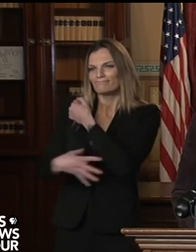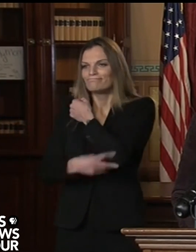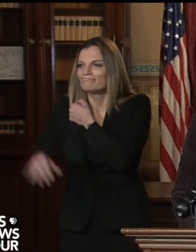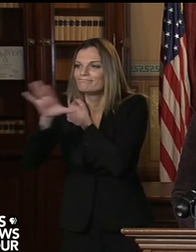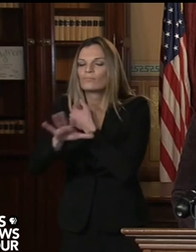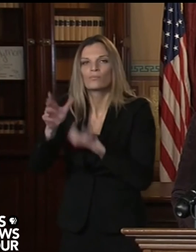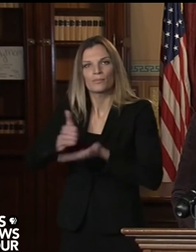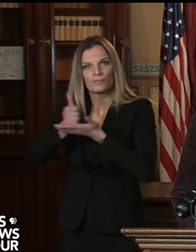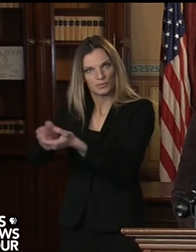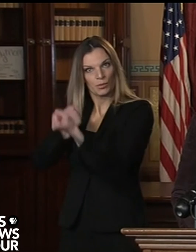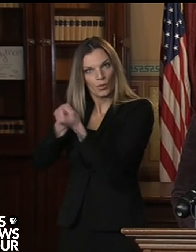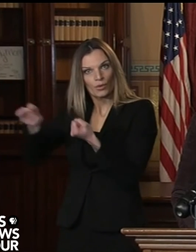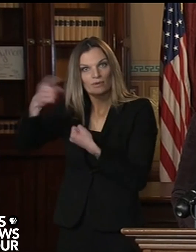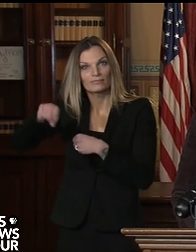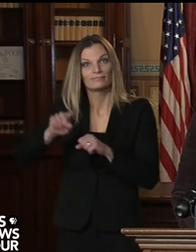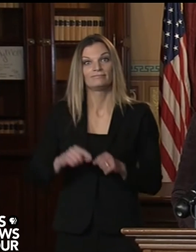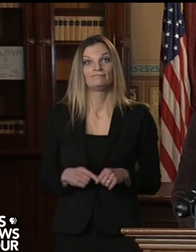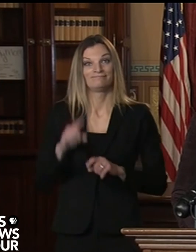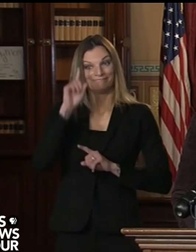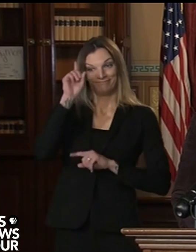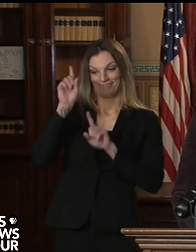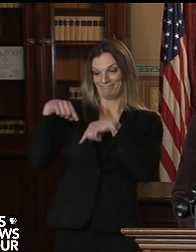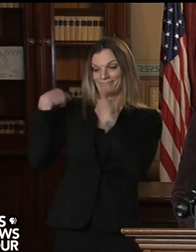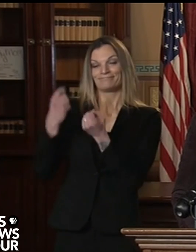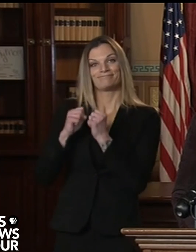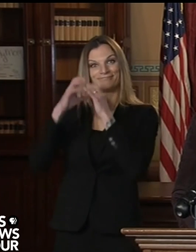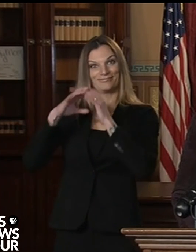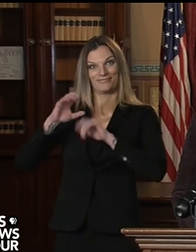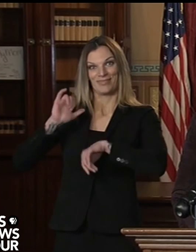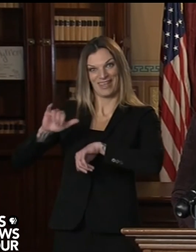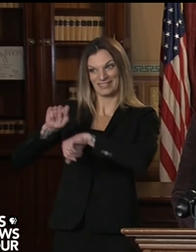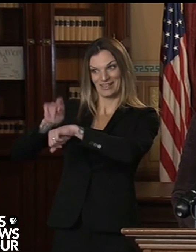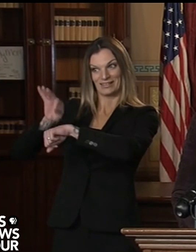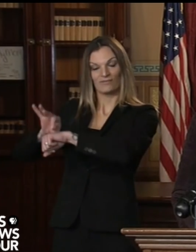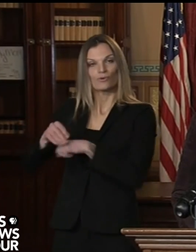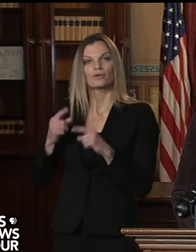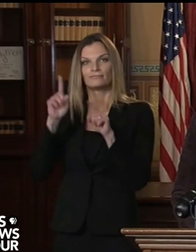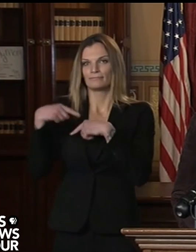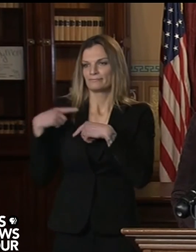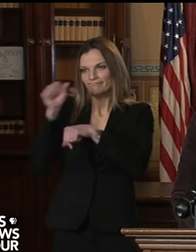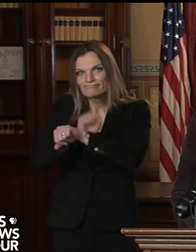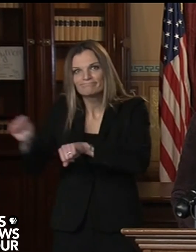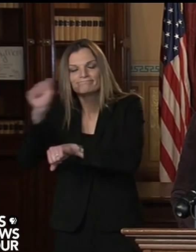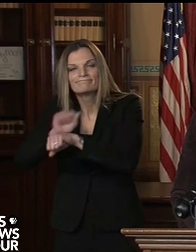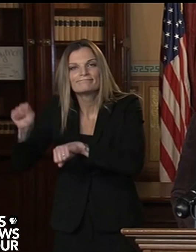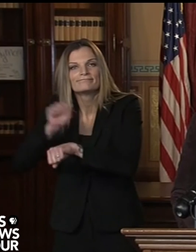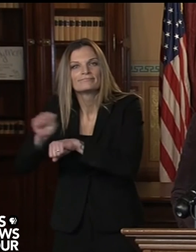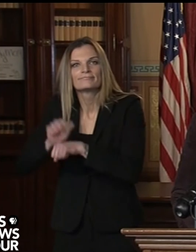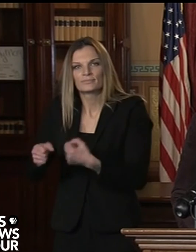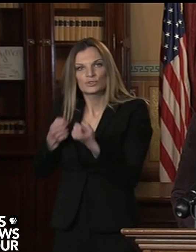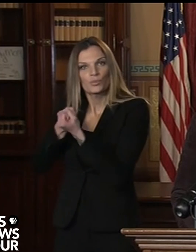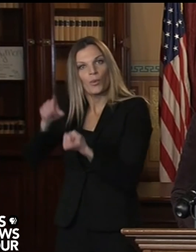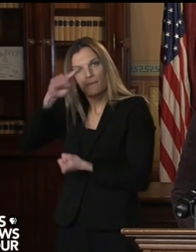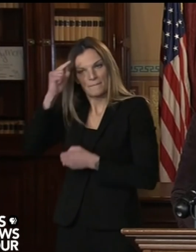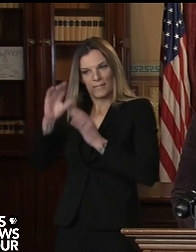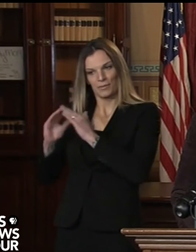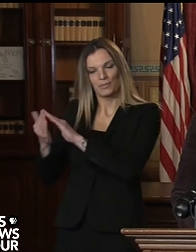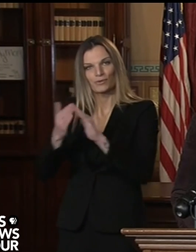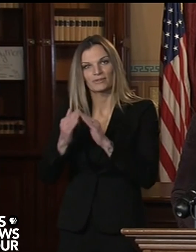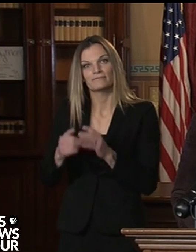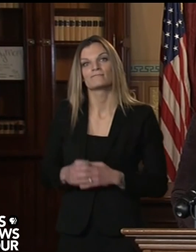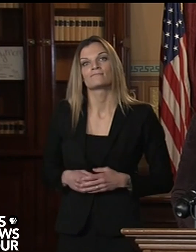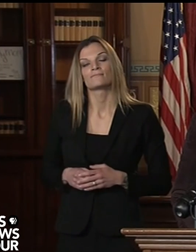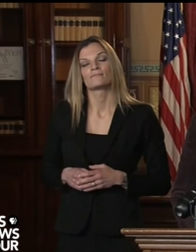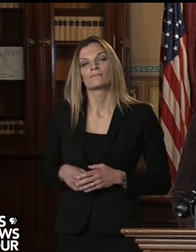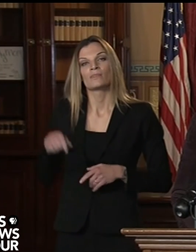working around the clock to help protect black communities from the disparate impacts of COVID-19. And as a result of their efforts, the